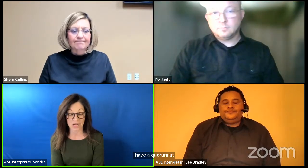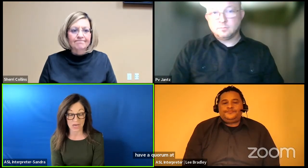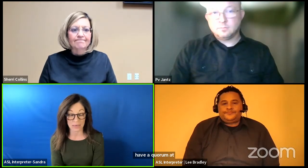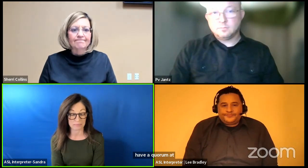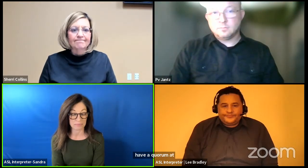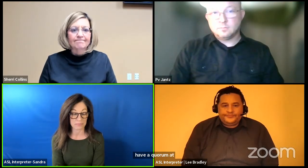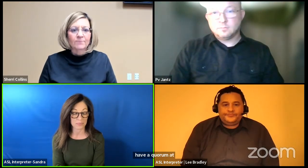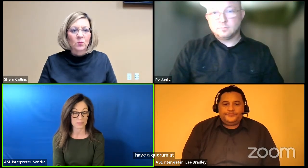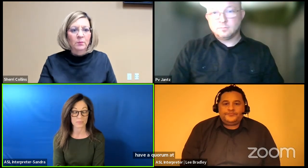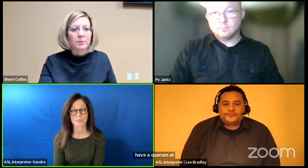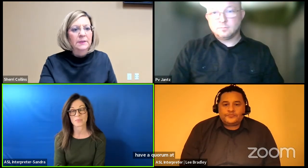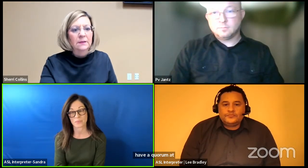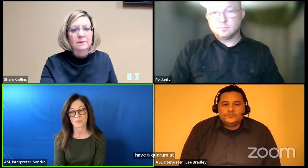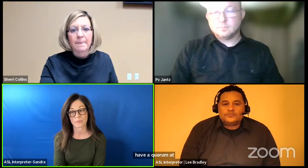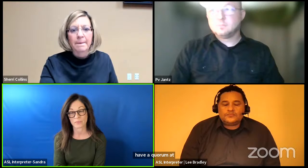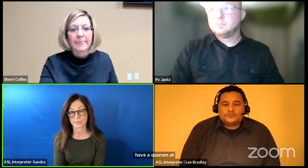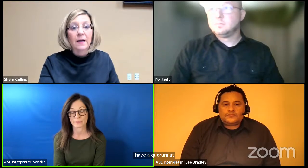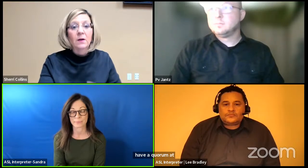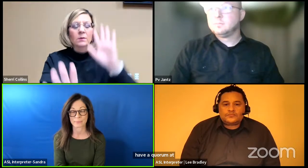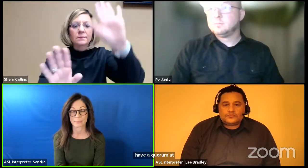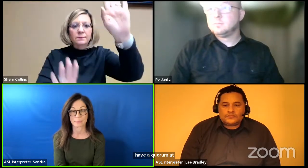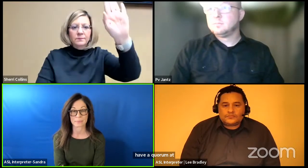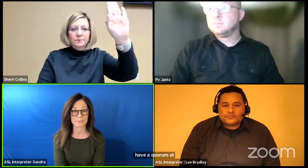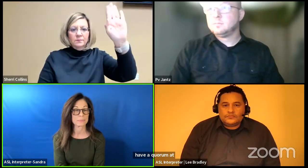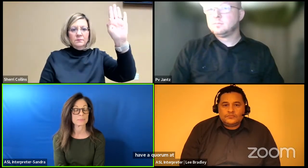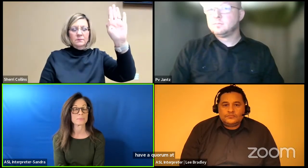at this time.